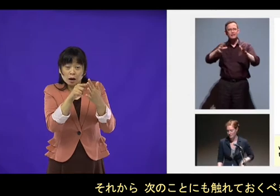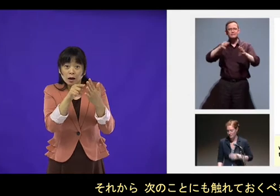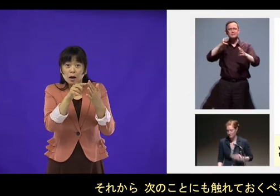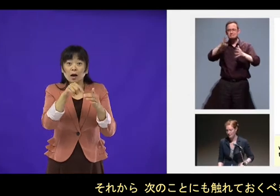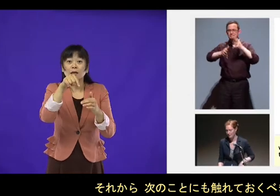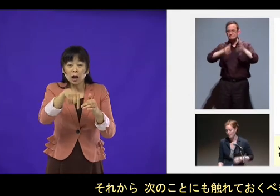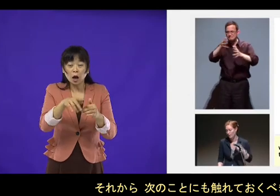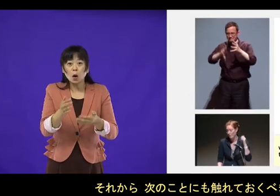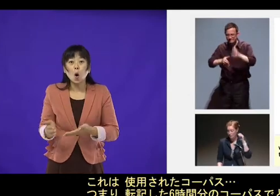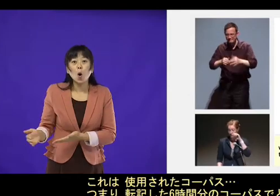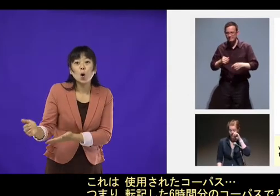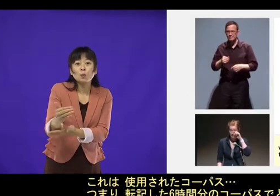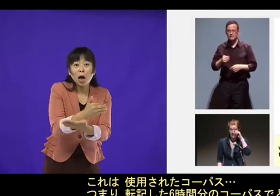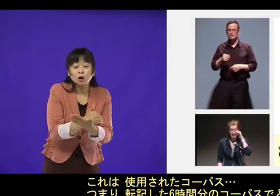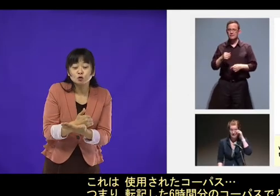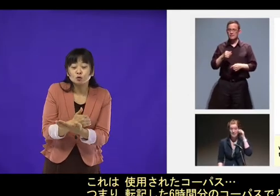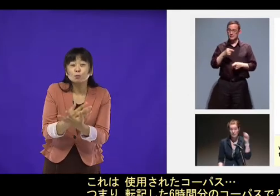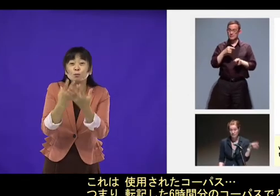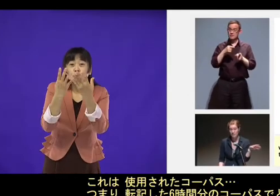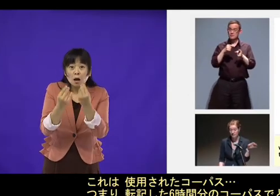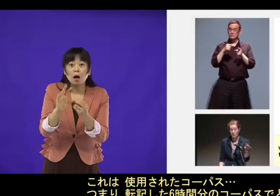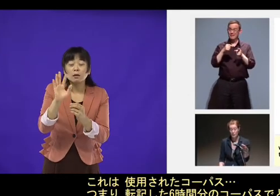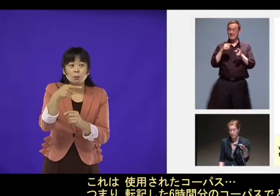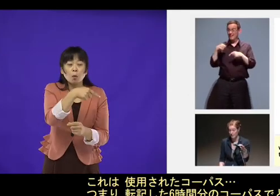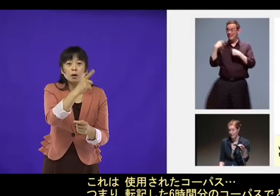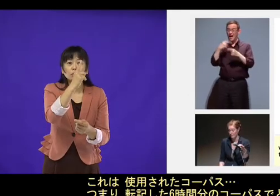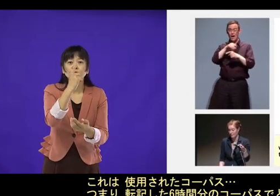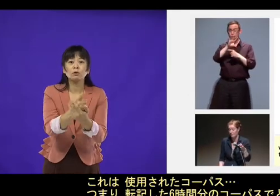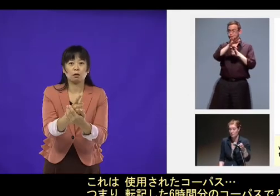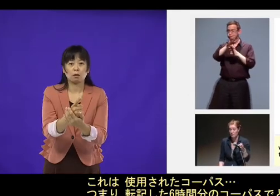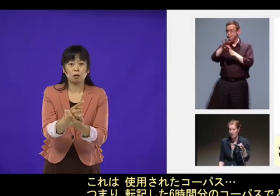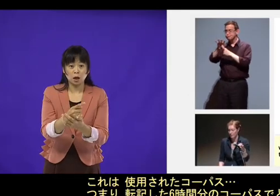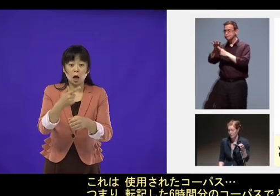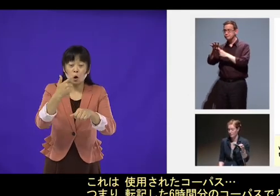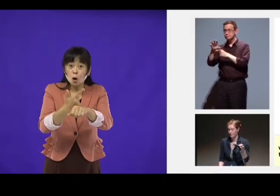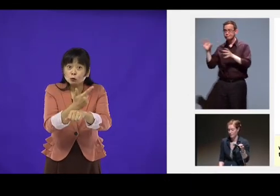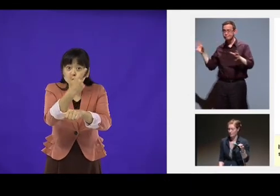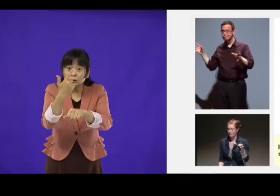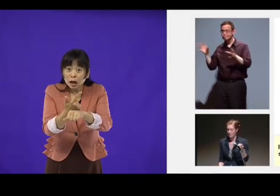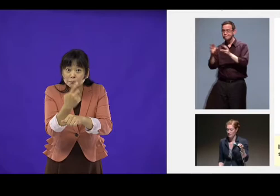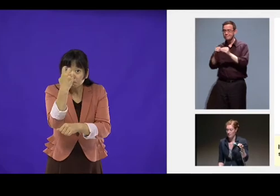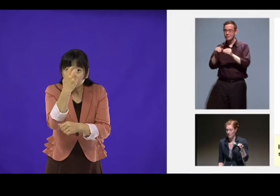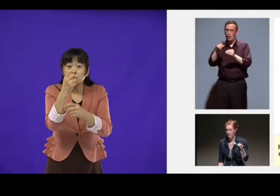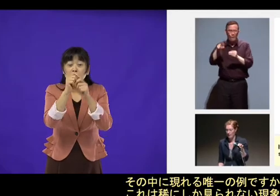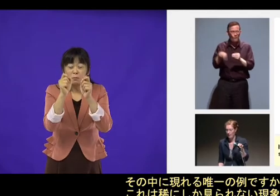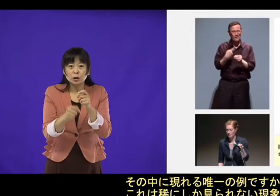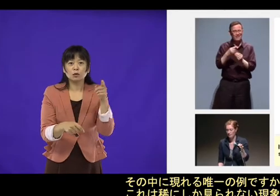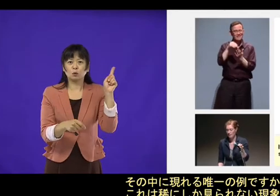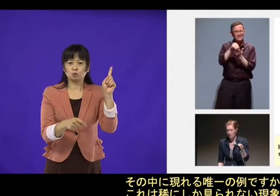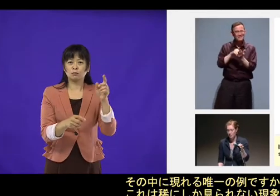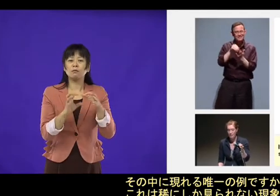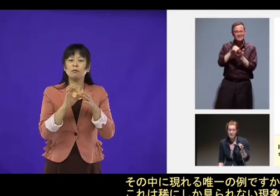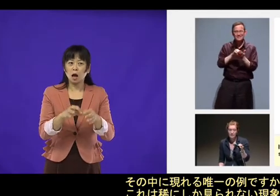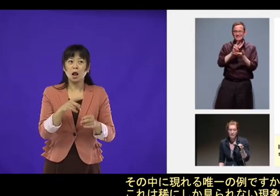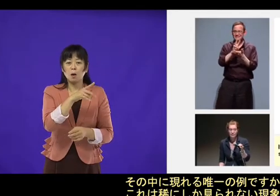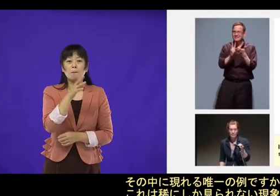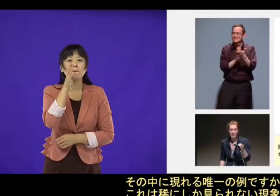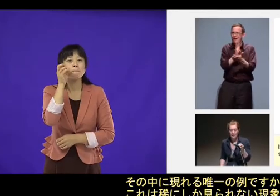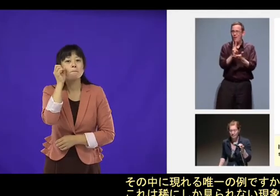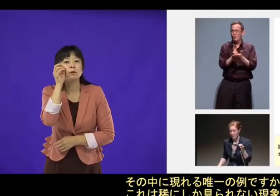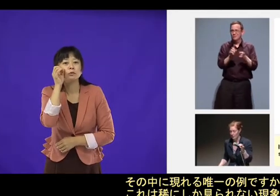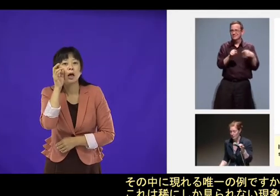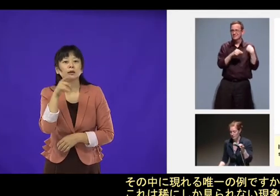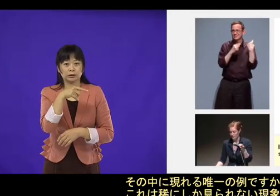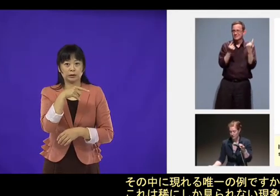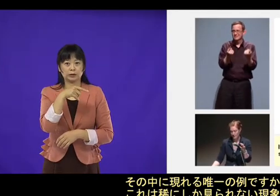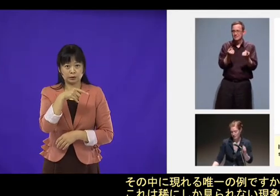that it's really, within the 6 hours of the corpus that have been transcribed. And so it's a kind of a